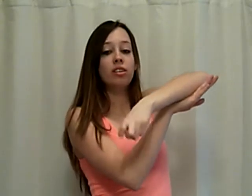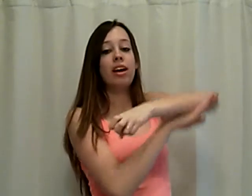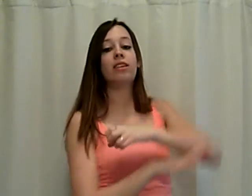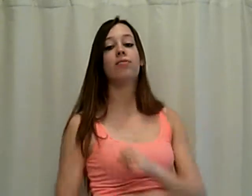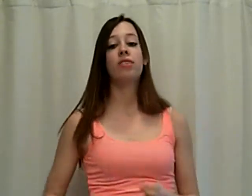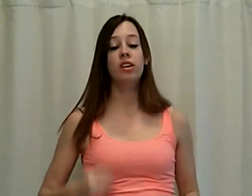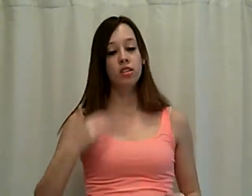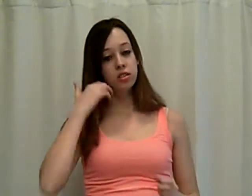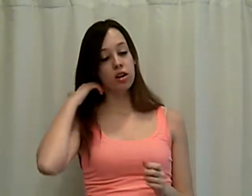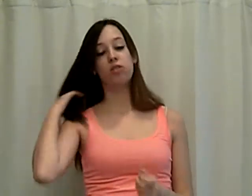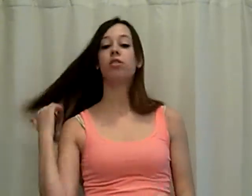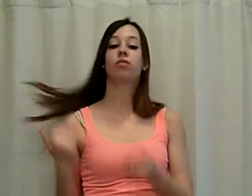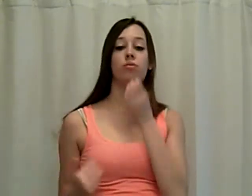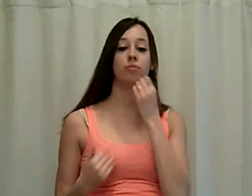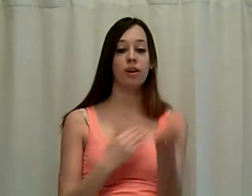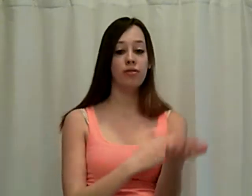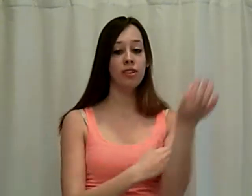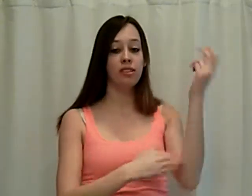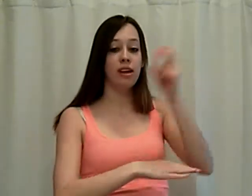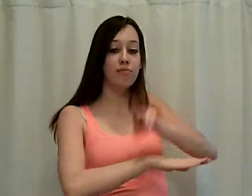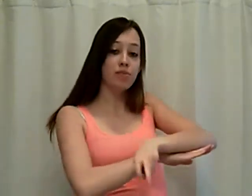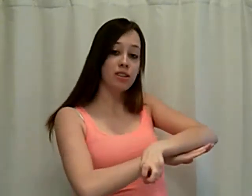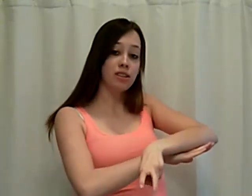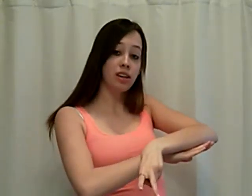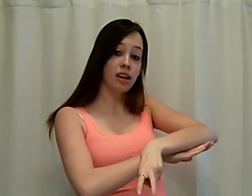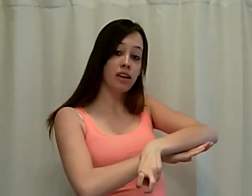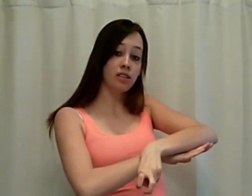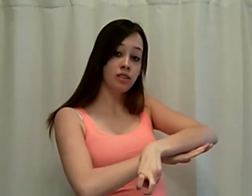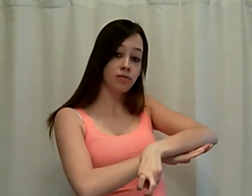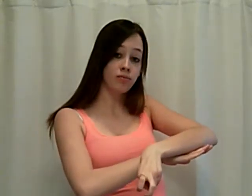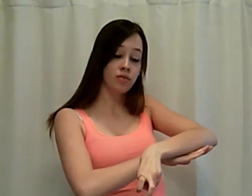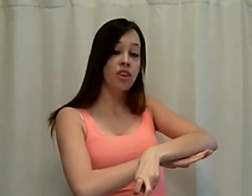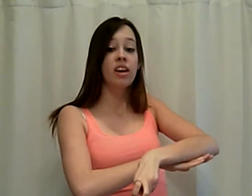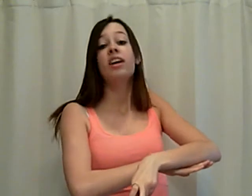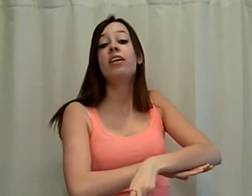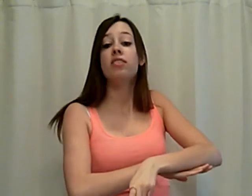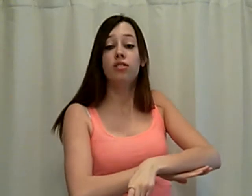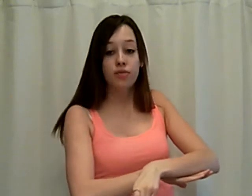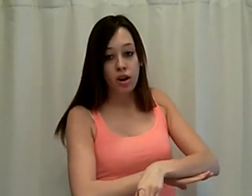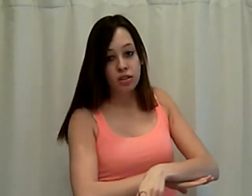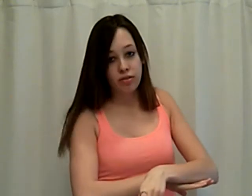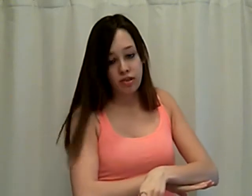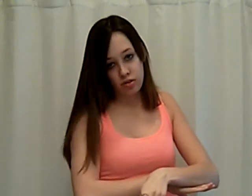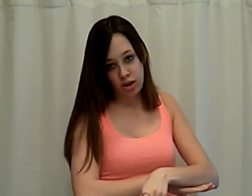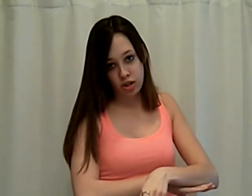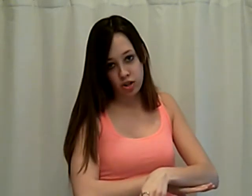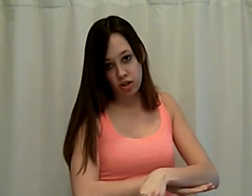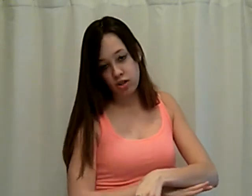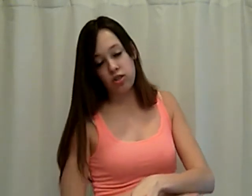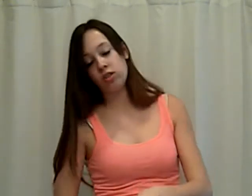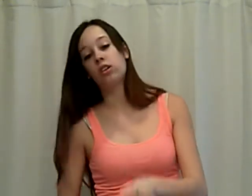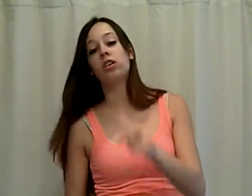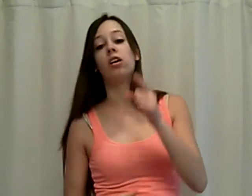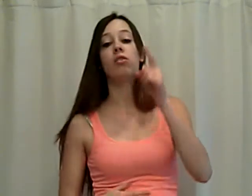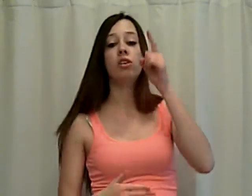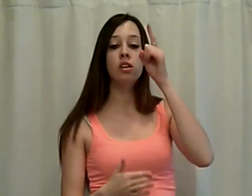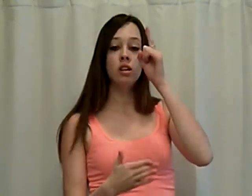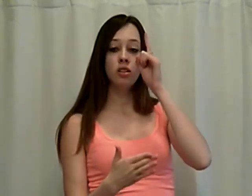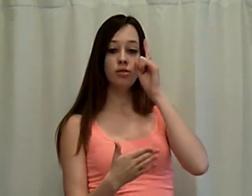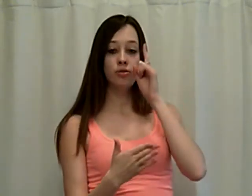that. So for breakfast at midnight, and then to fall in love with strangers, you're going to go to